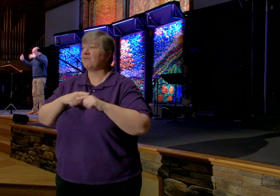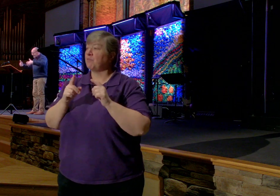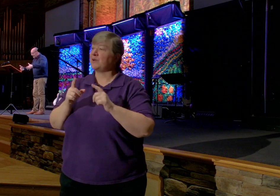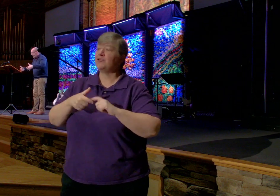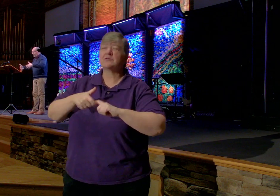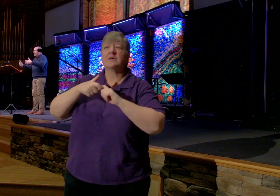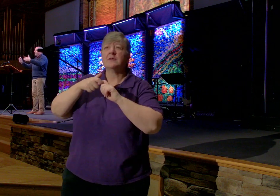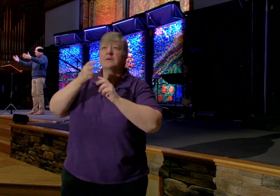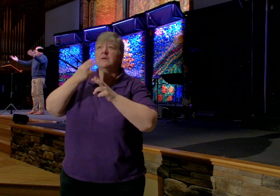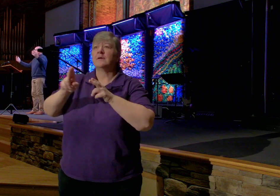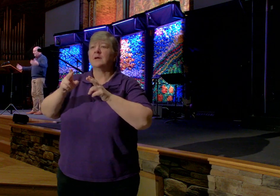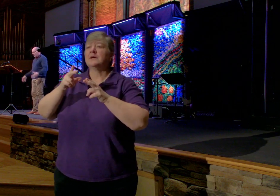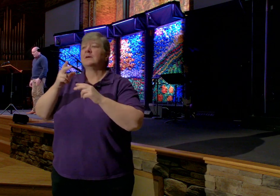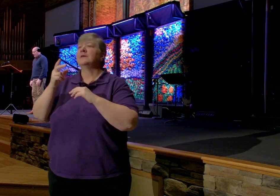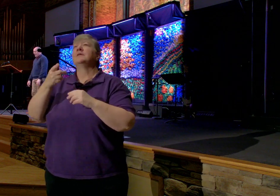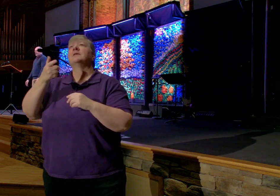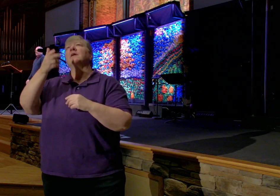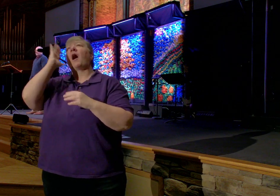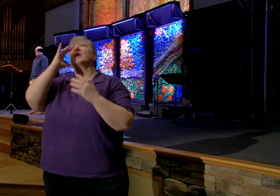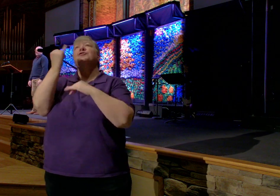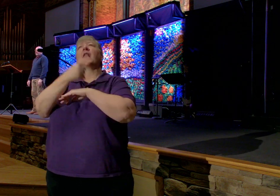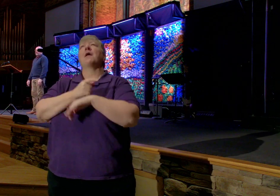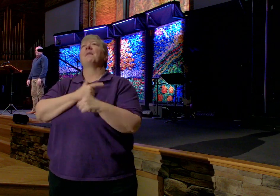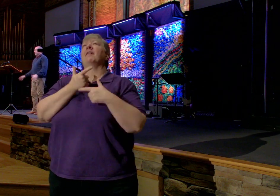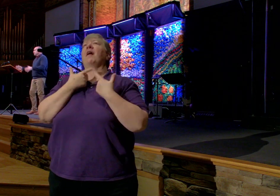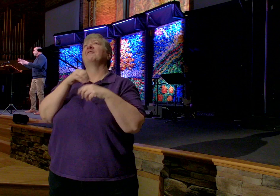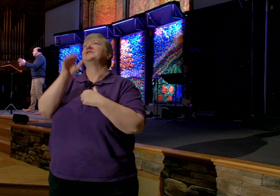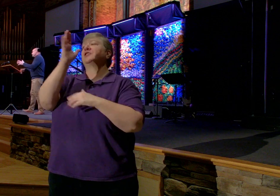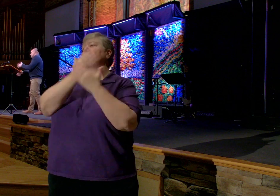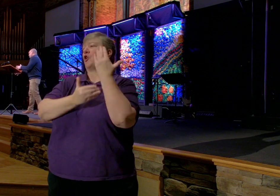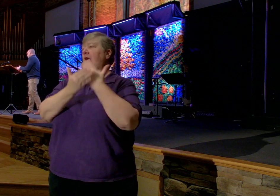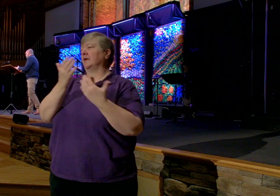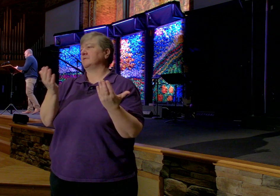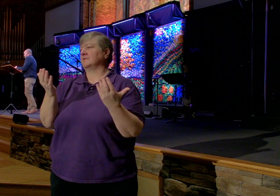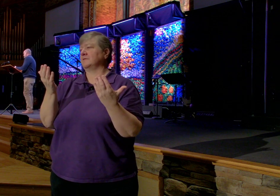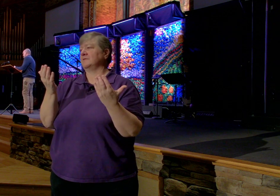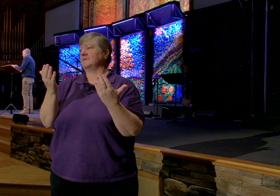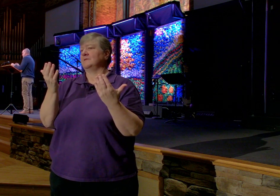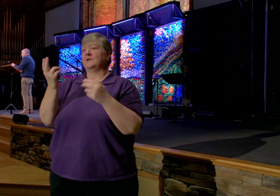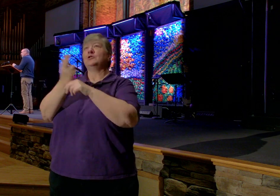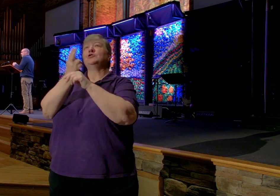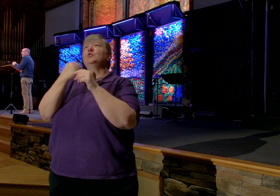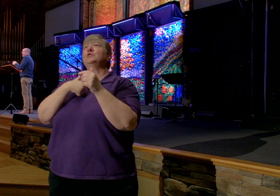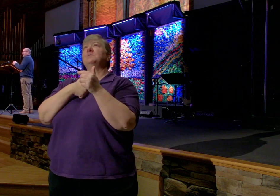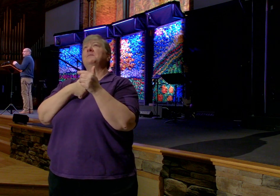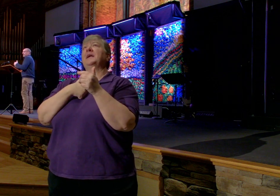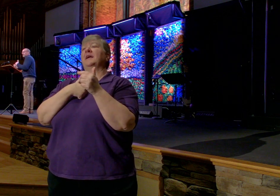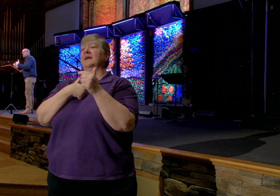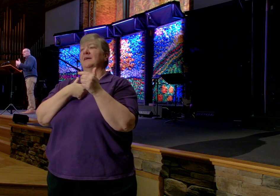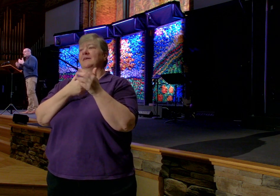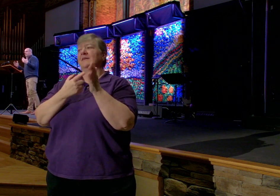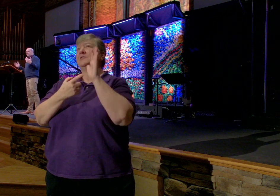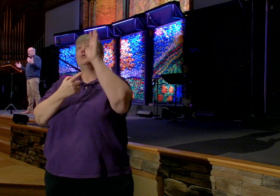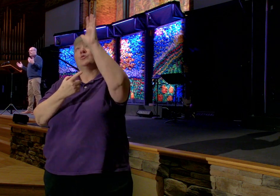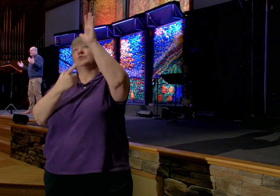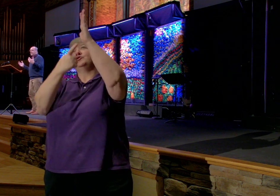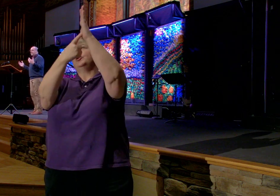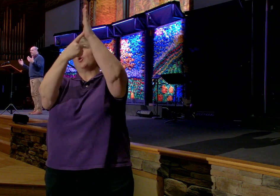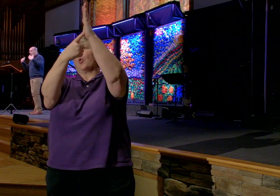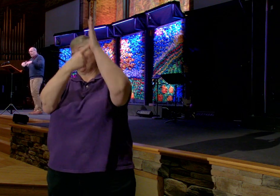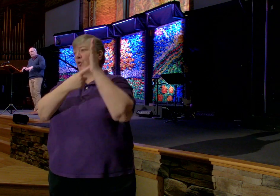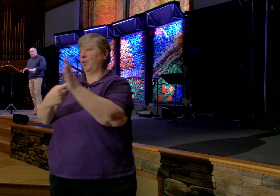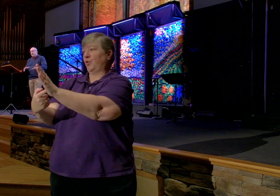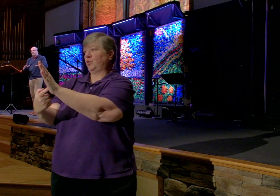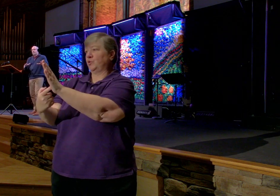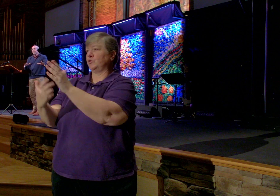if we just said, God, today, my life is in your hands. Would you use me to point you to